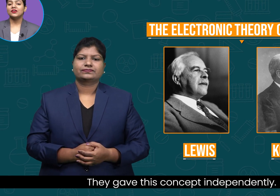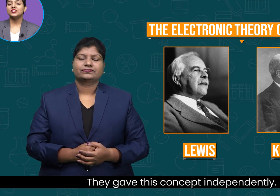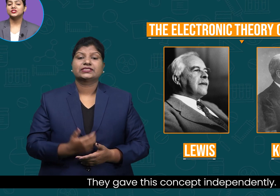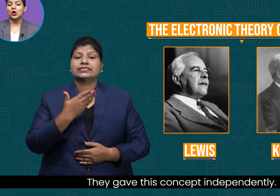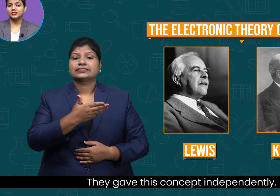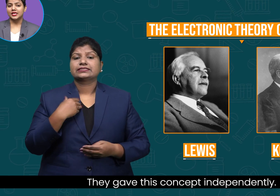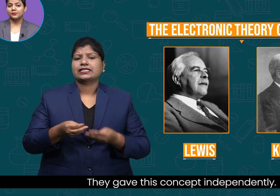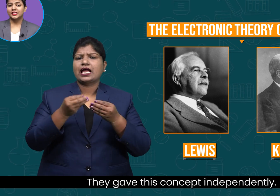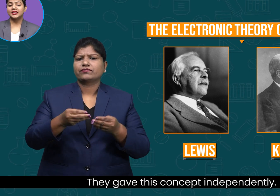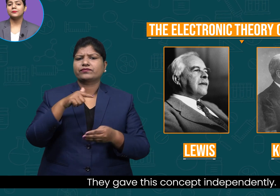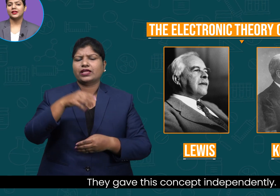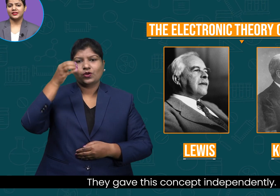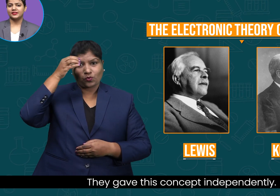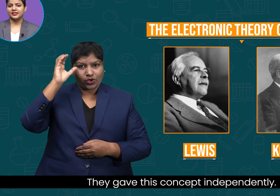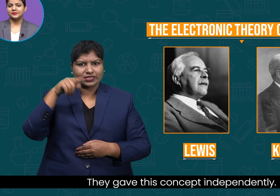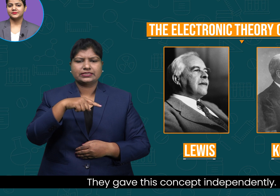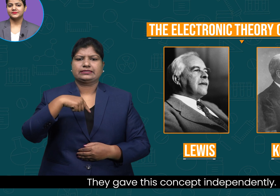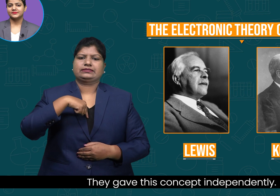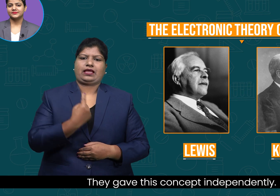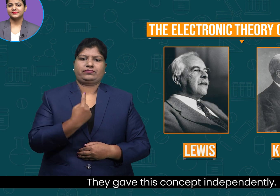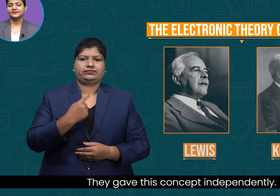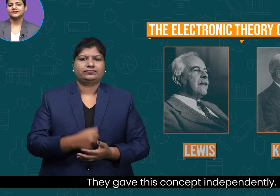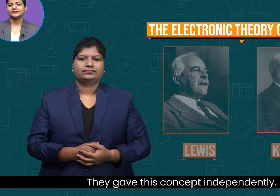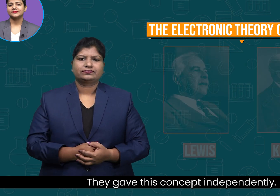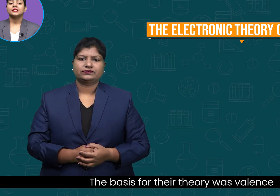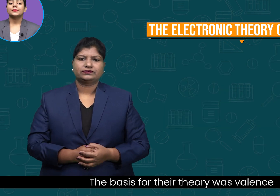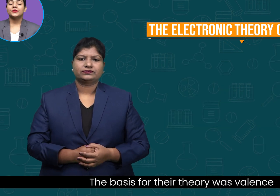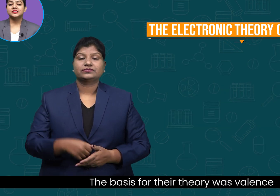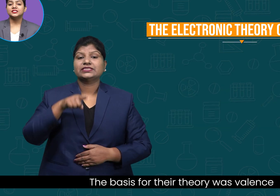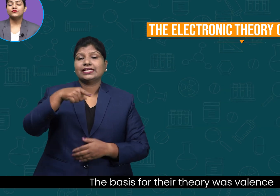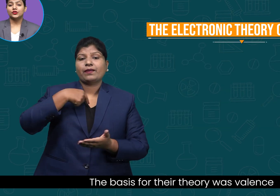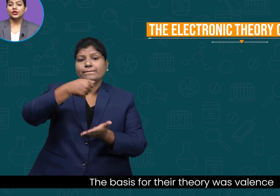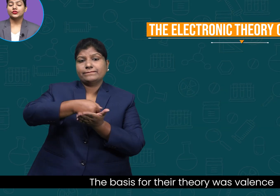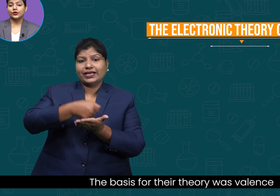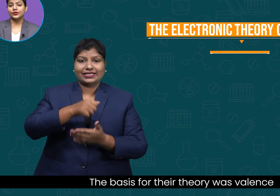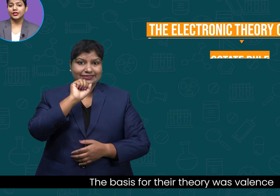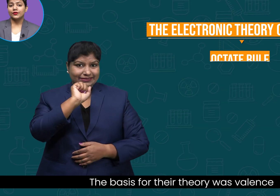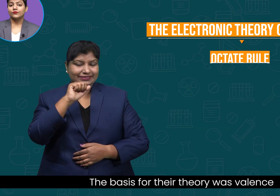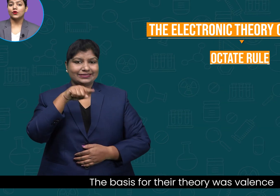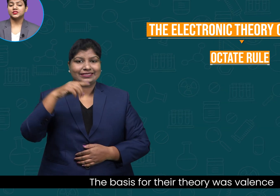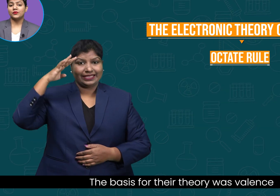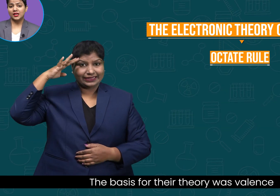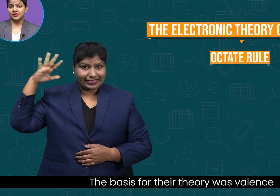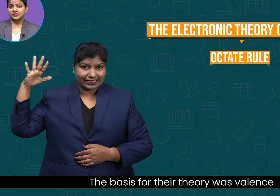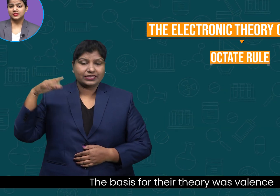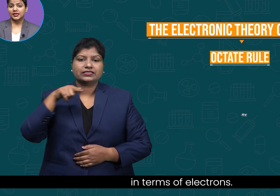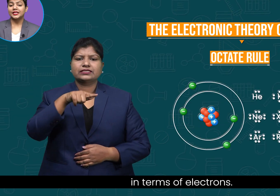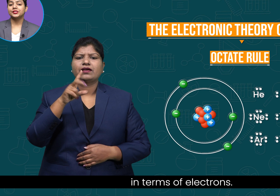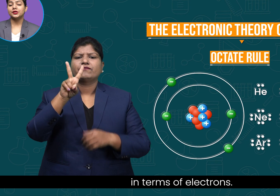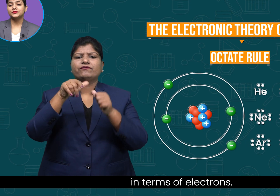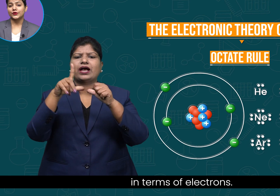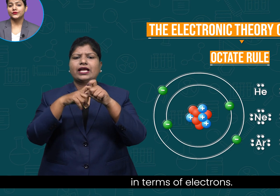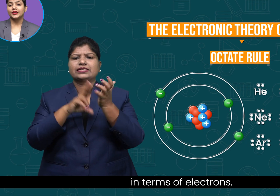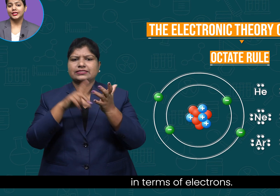They gave this concept independently. The basis for their theory was valence